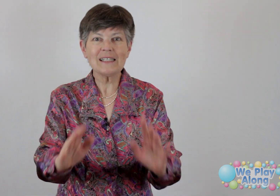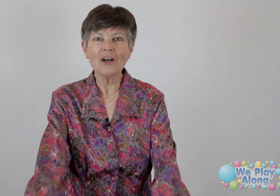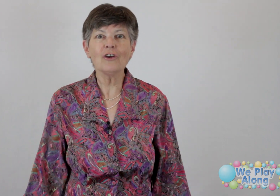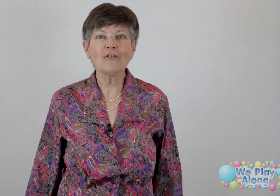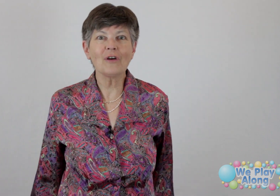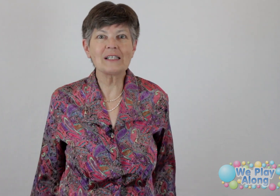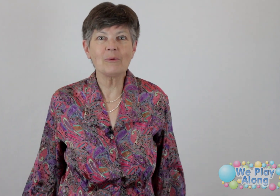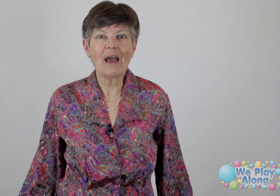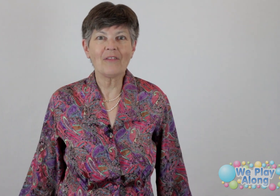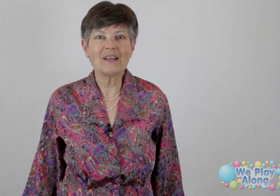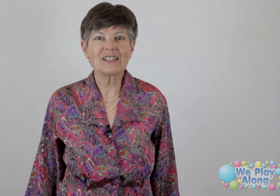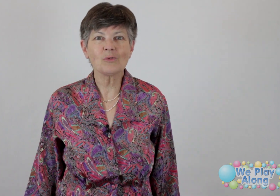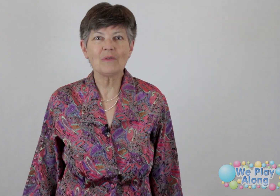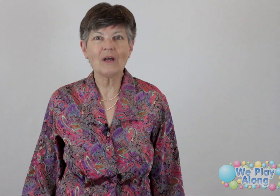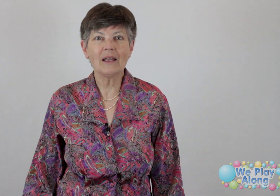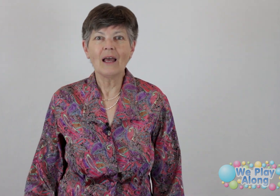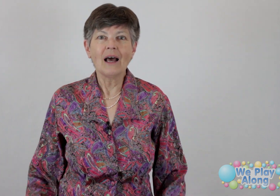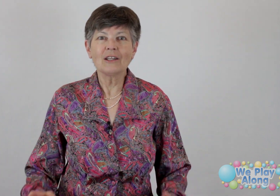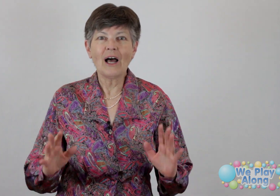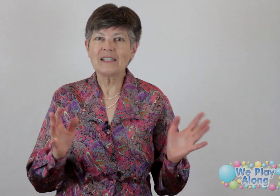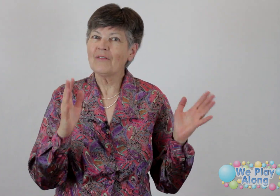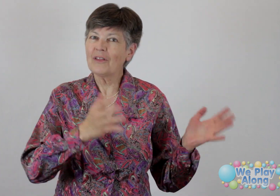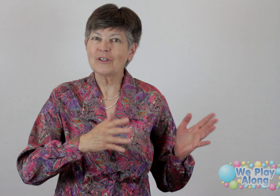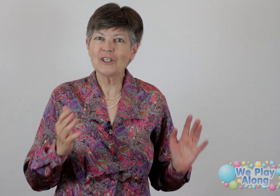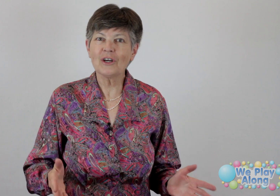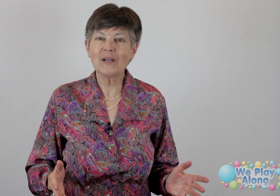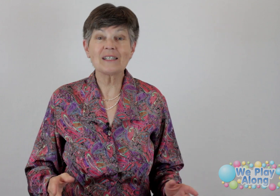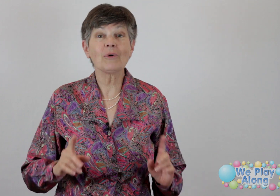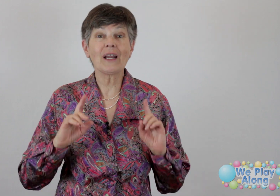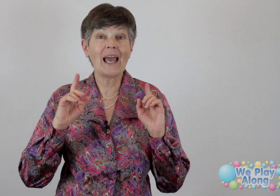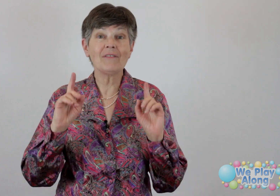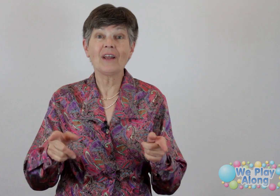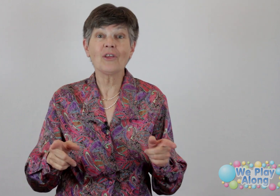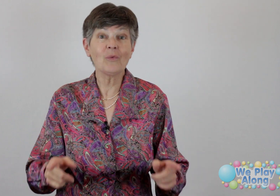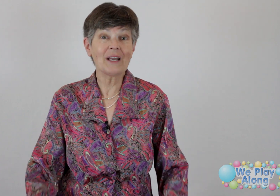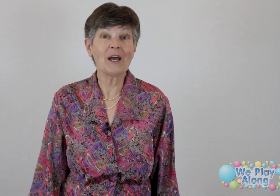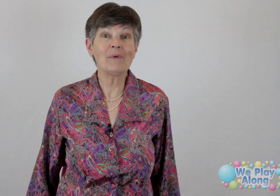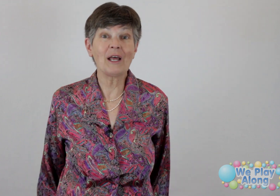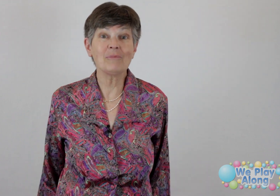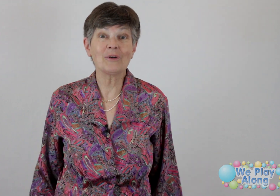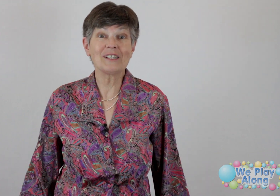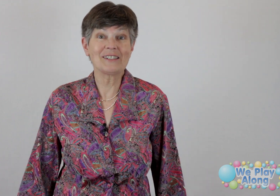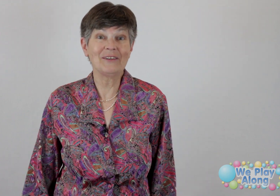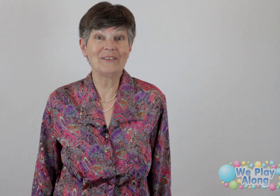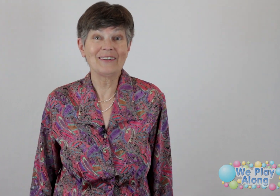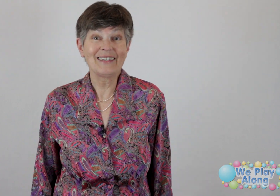tell your friends about this because we've done lots of other series and we're going to have another one coming up pretty soon.